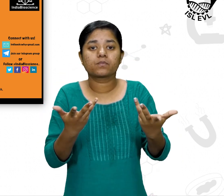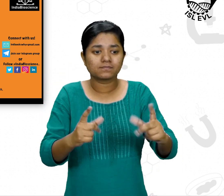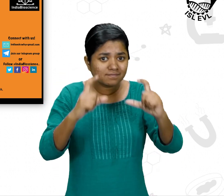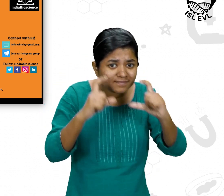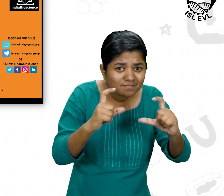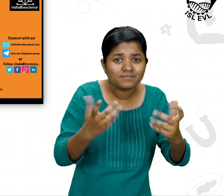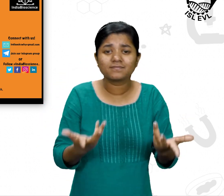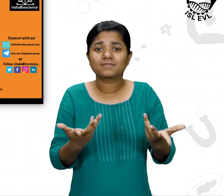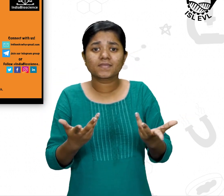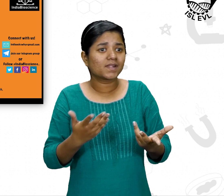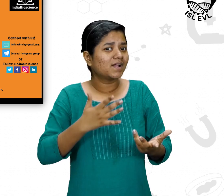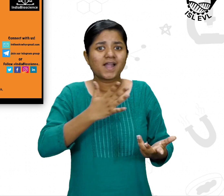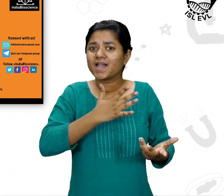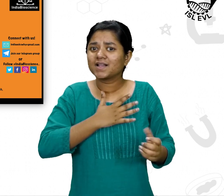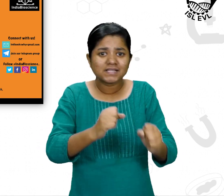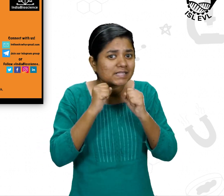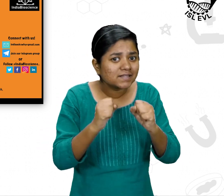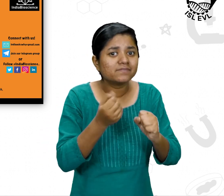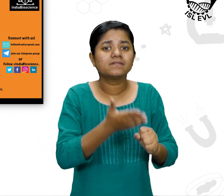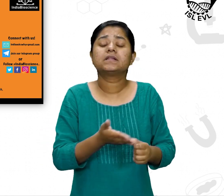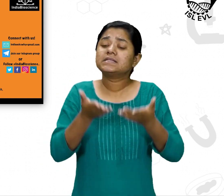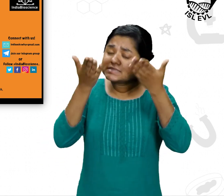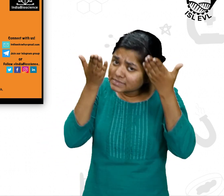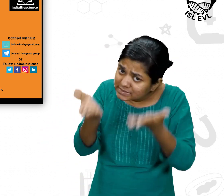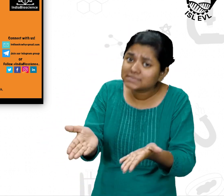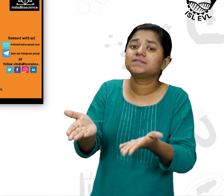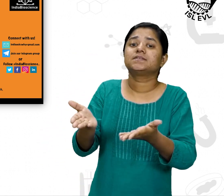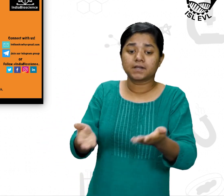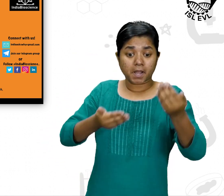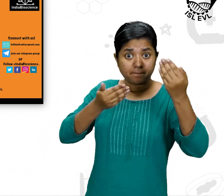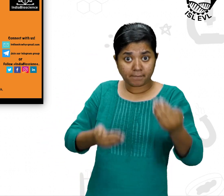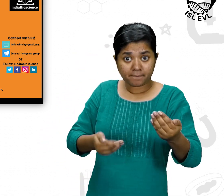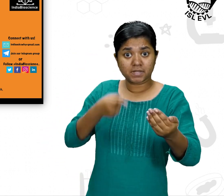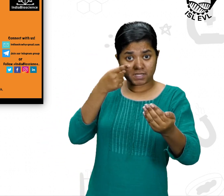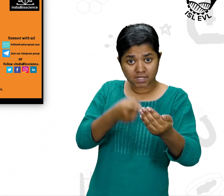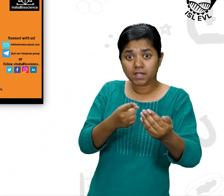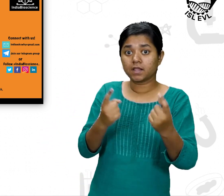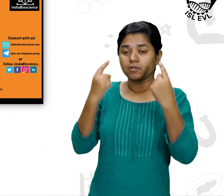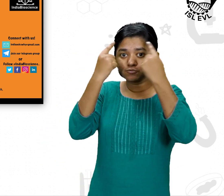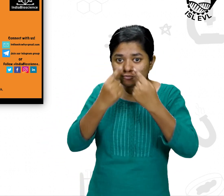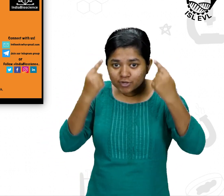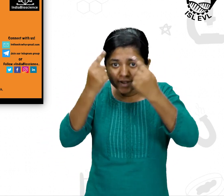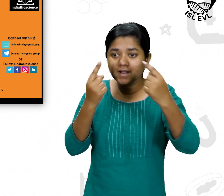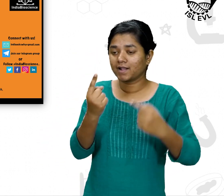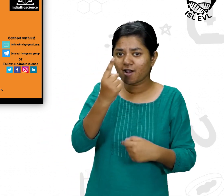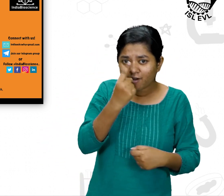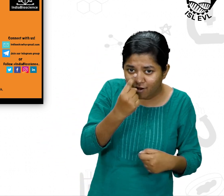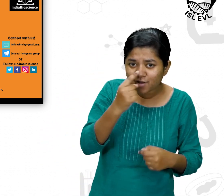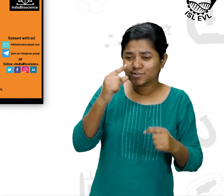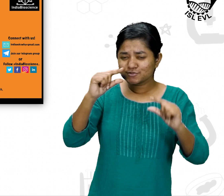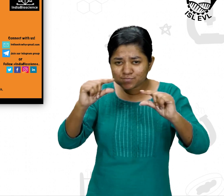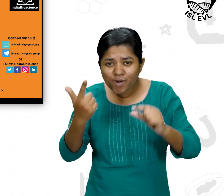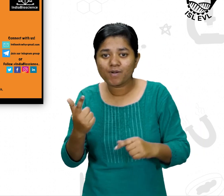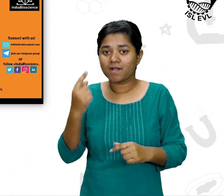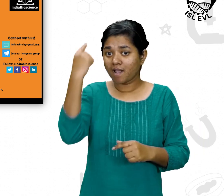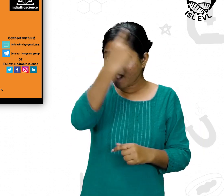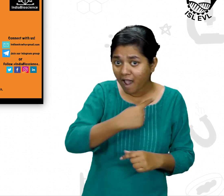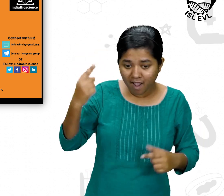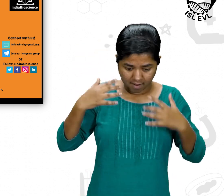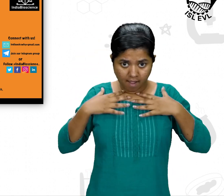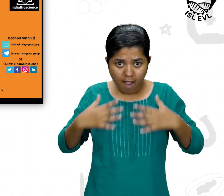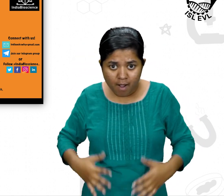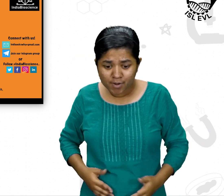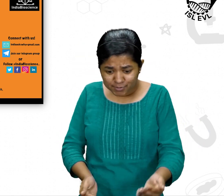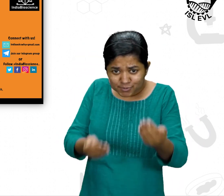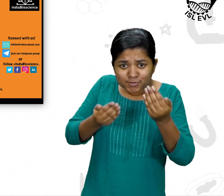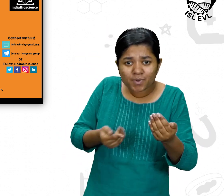of attracts the caregiver towards them to take care of them. So if a baby feels hungry and needs food, the caregiver